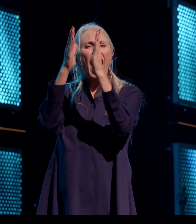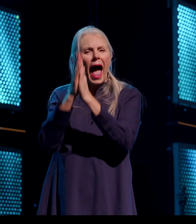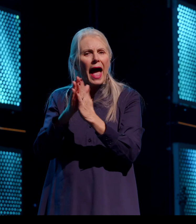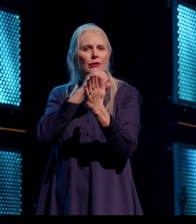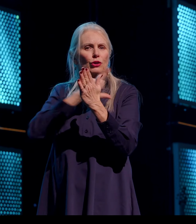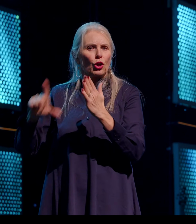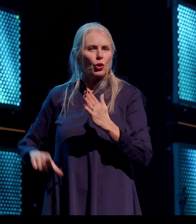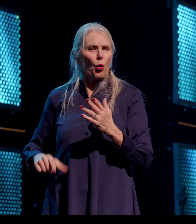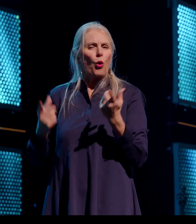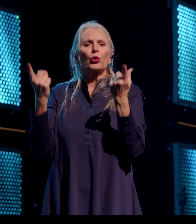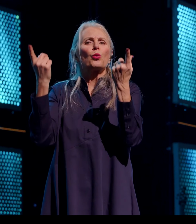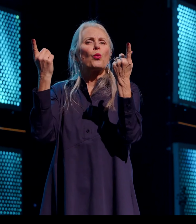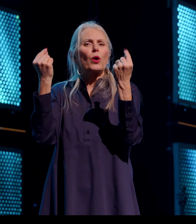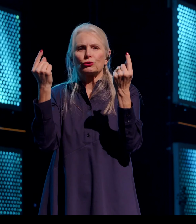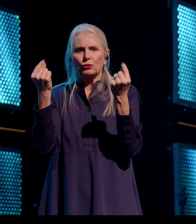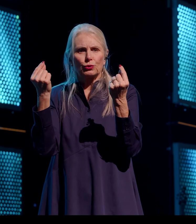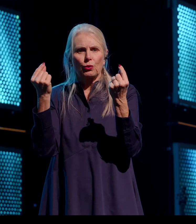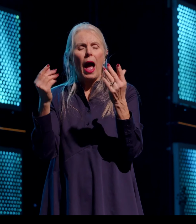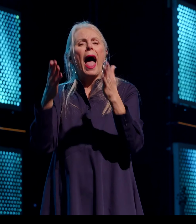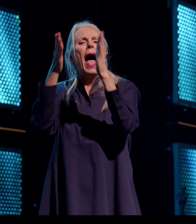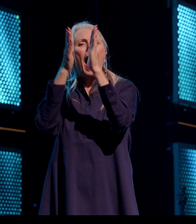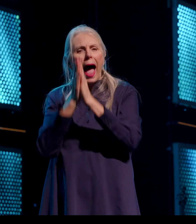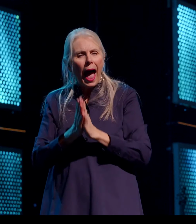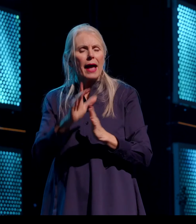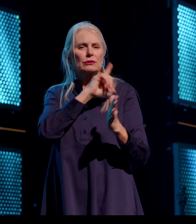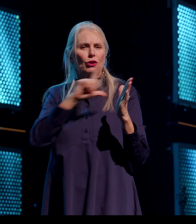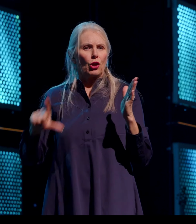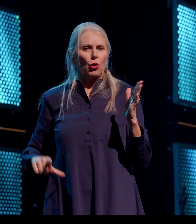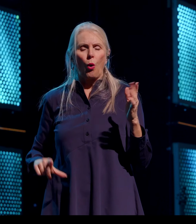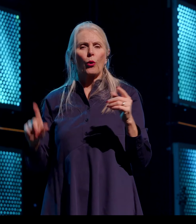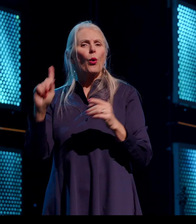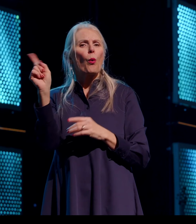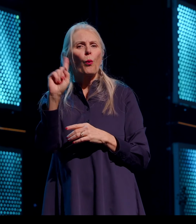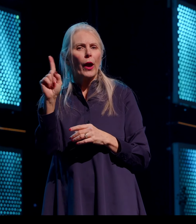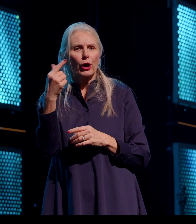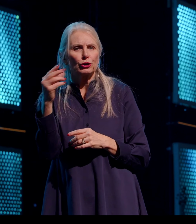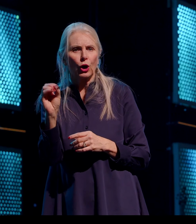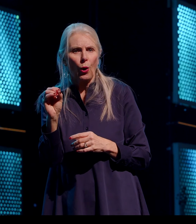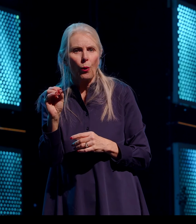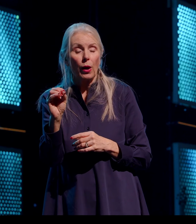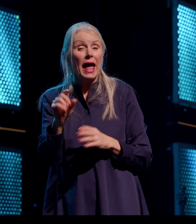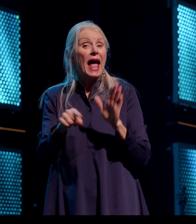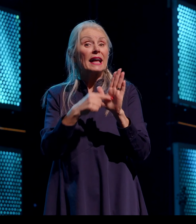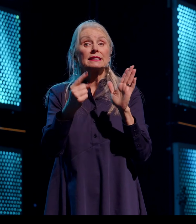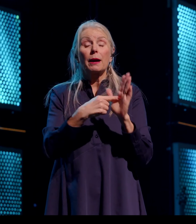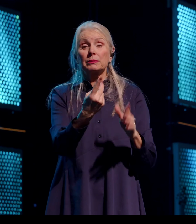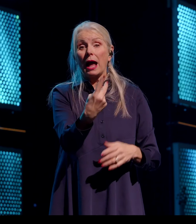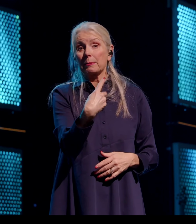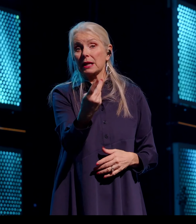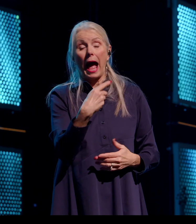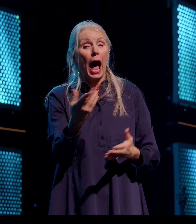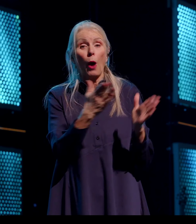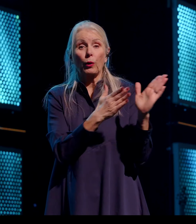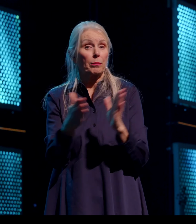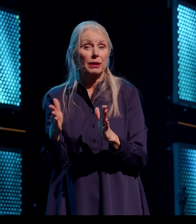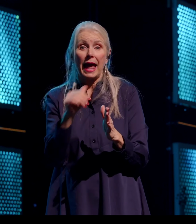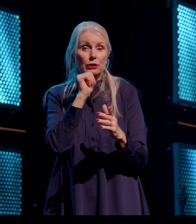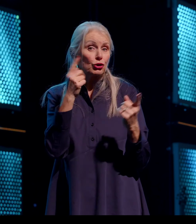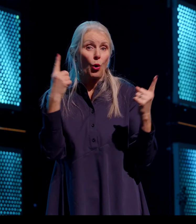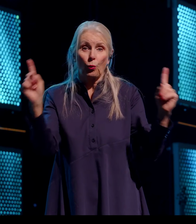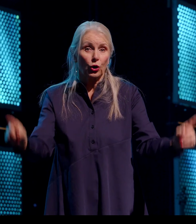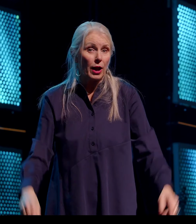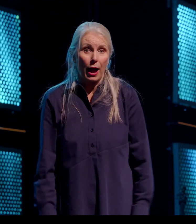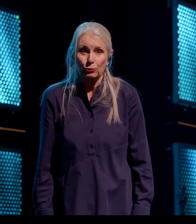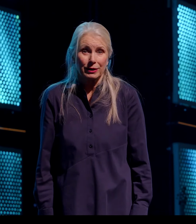on our mind just a little bit. But here's the thing that we have to also keep in mind. Our plans don't always work out. Any of your plans not work